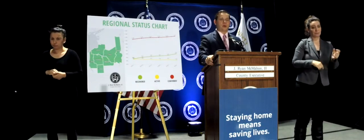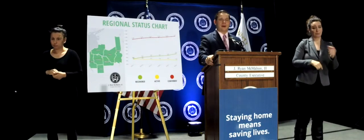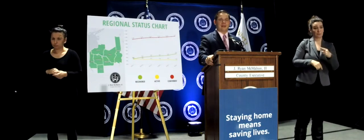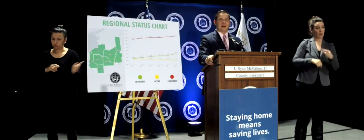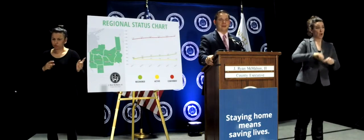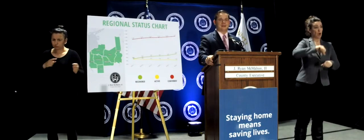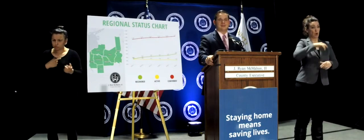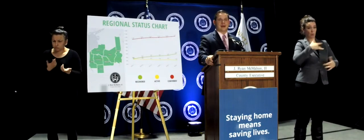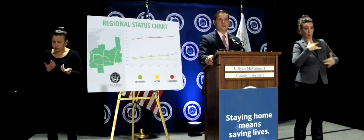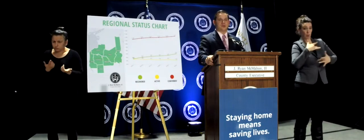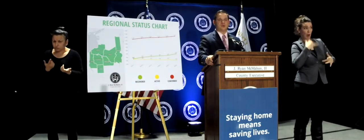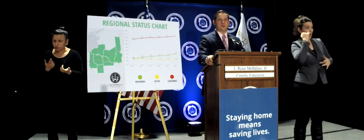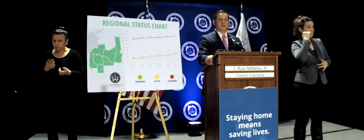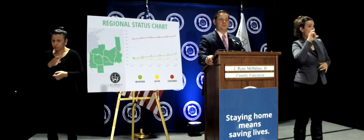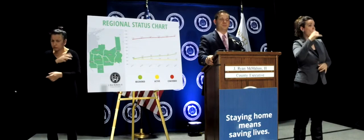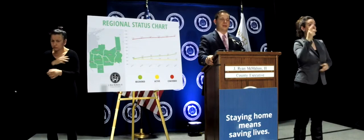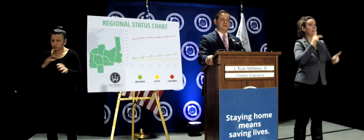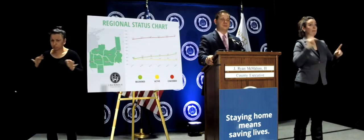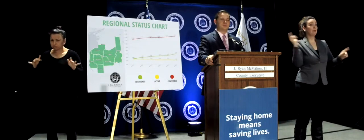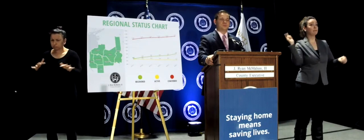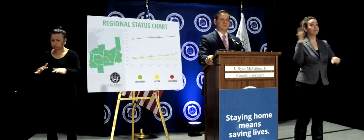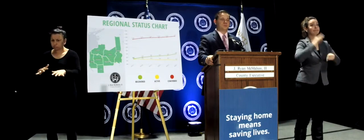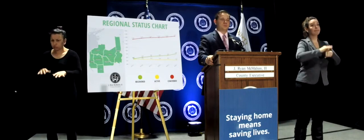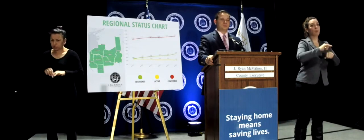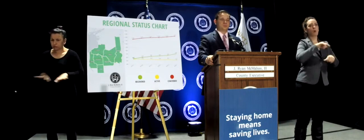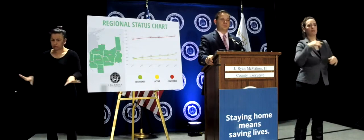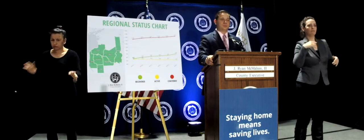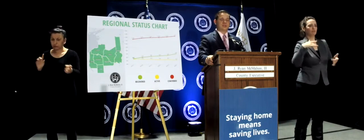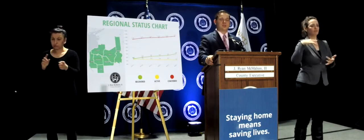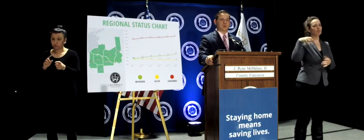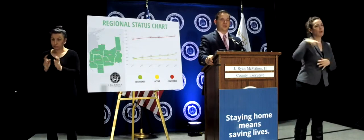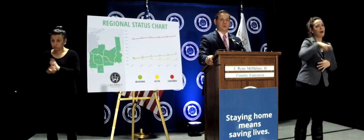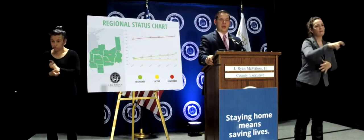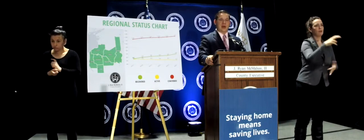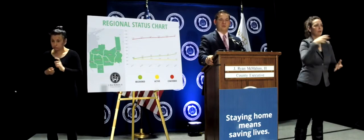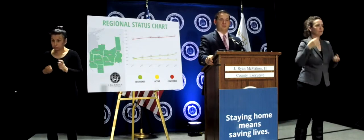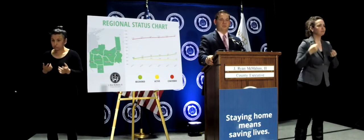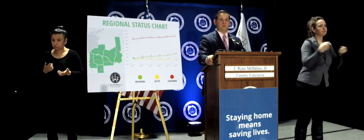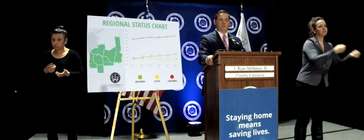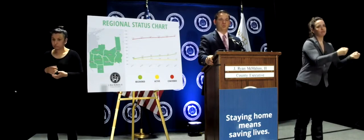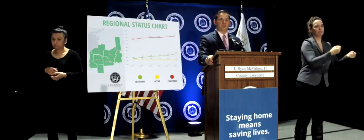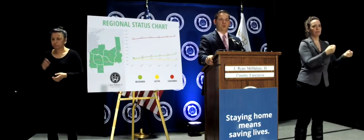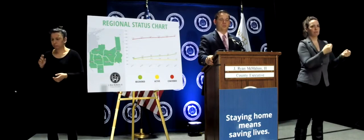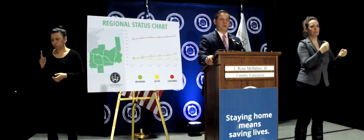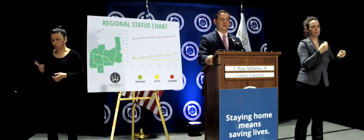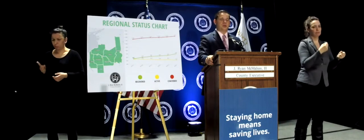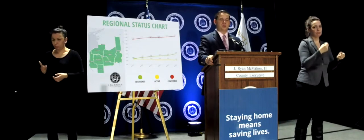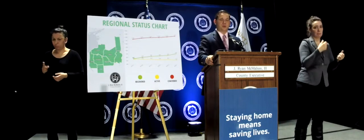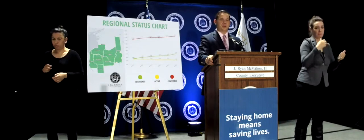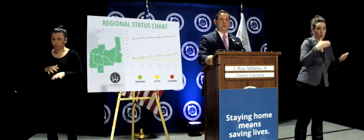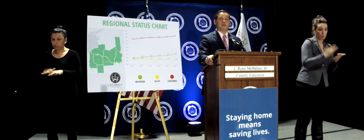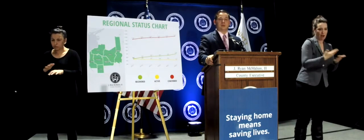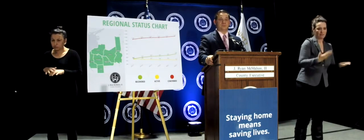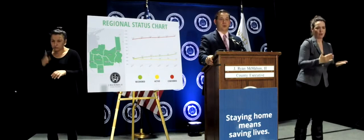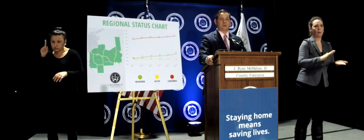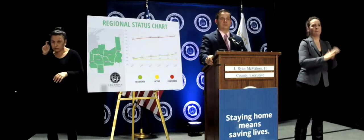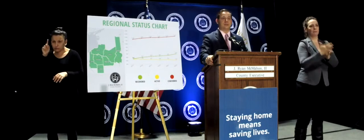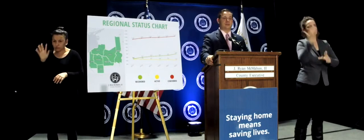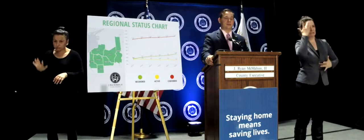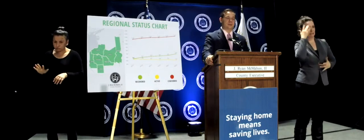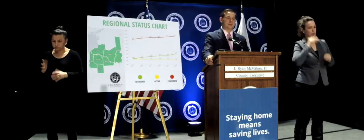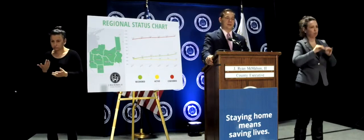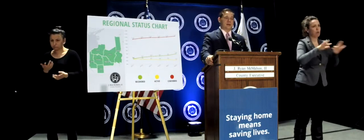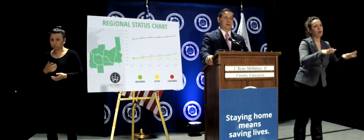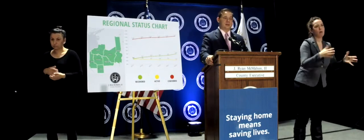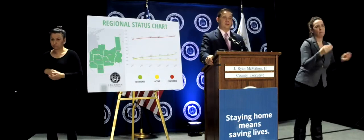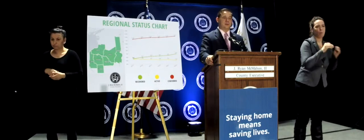We worry about a lot of these factors. That's the risk we have with being a community and living, right?